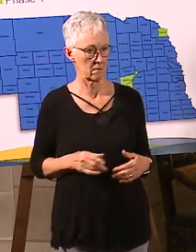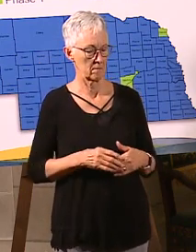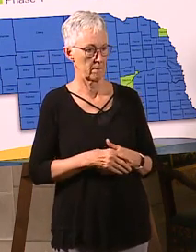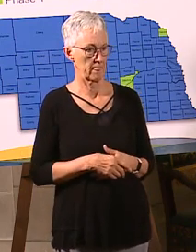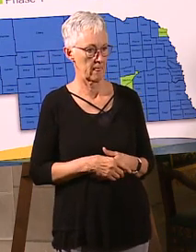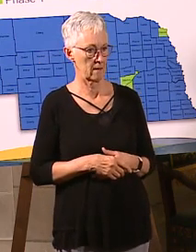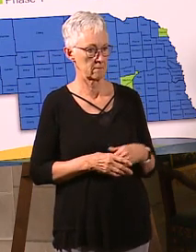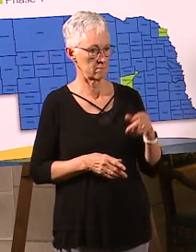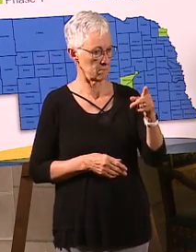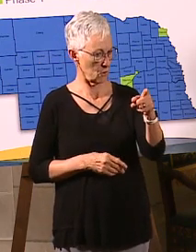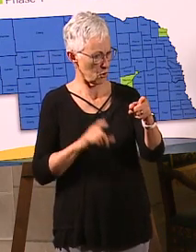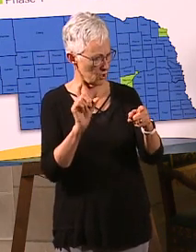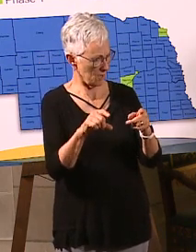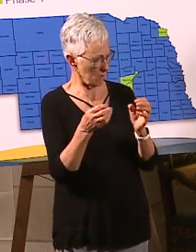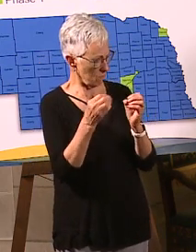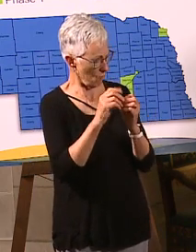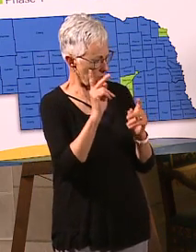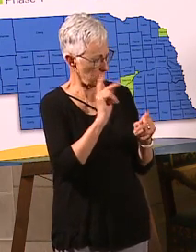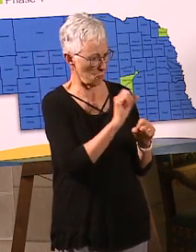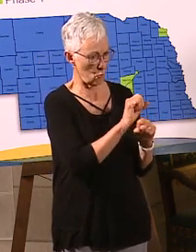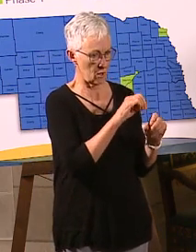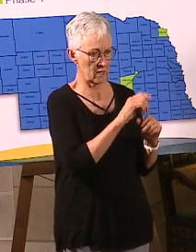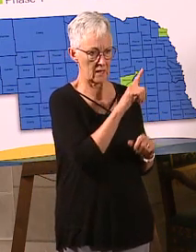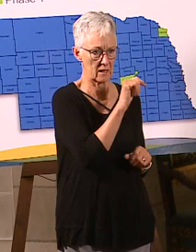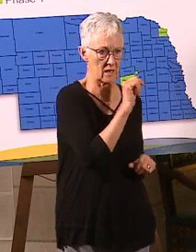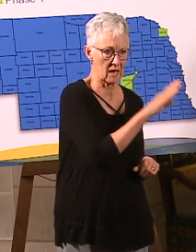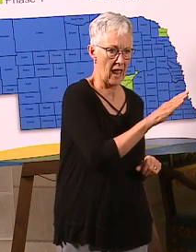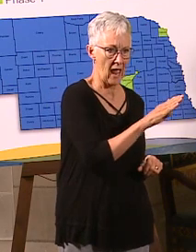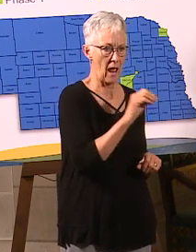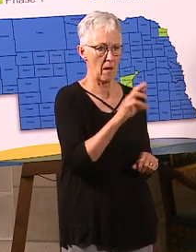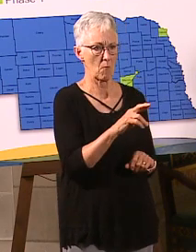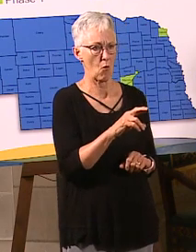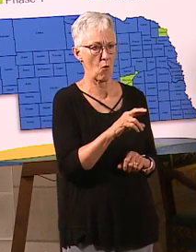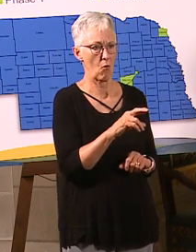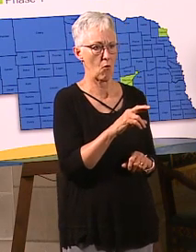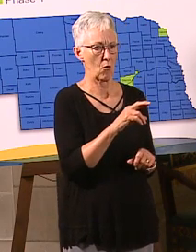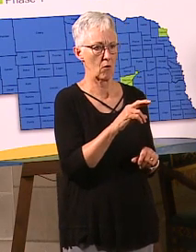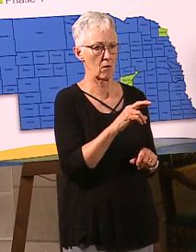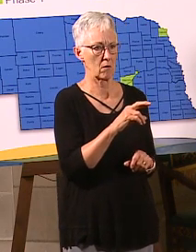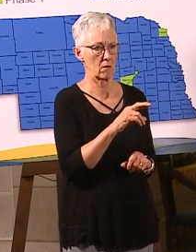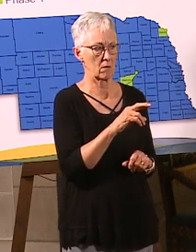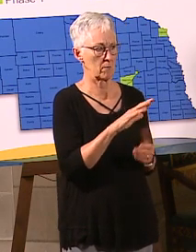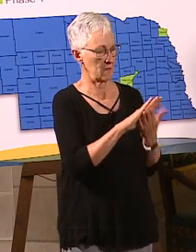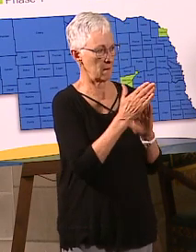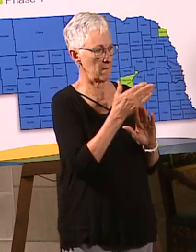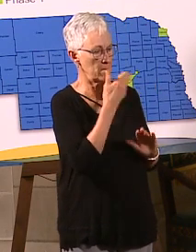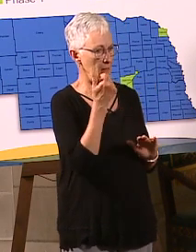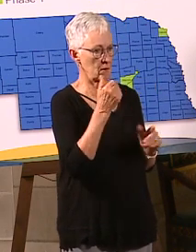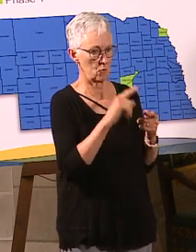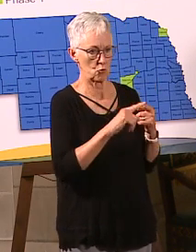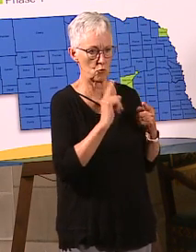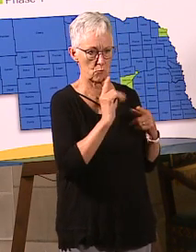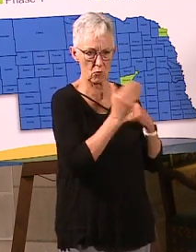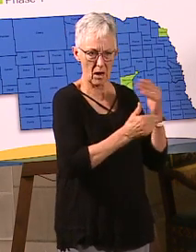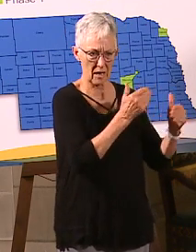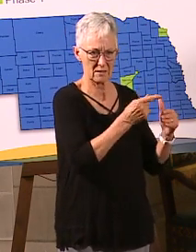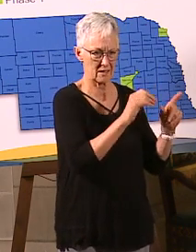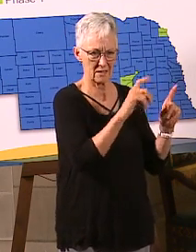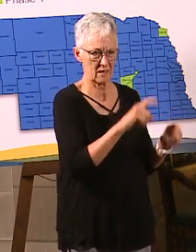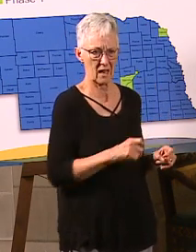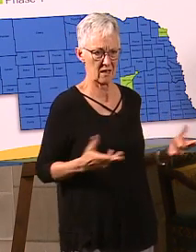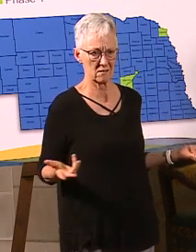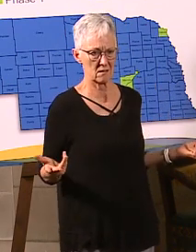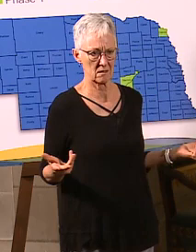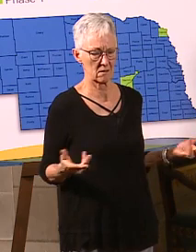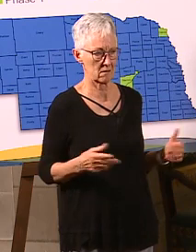to process the tests, or getting better at processing the tests, or getting more people to test sites? What is